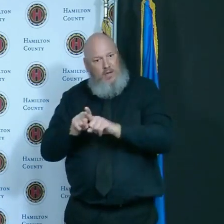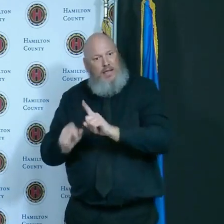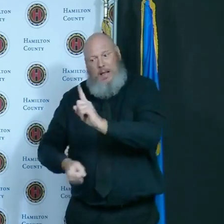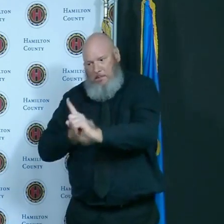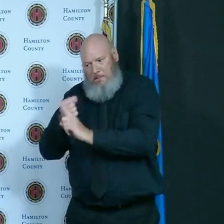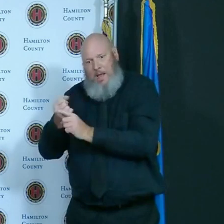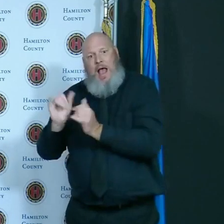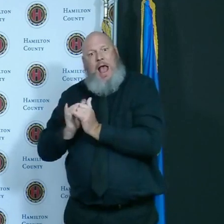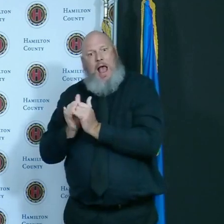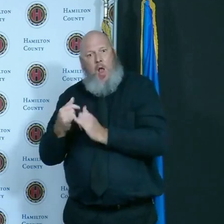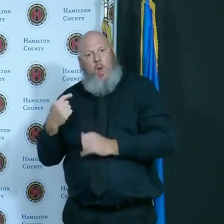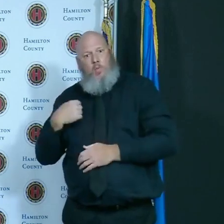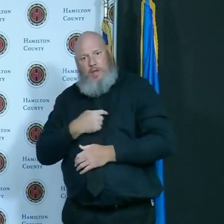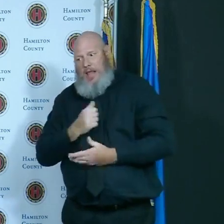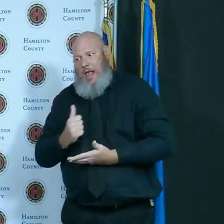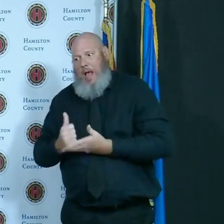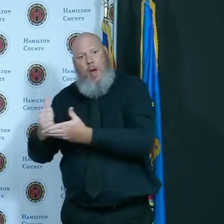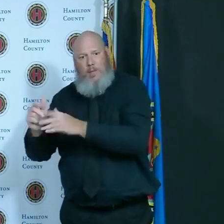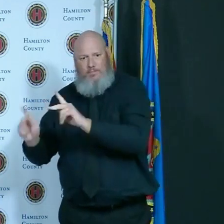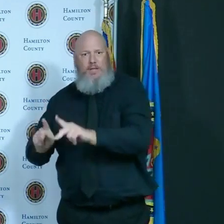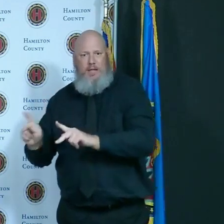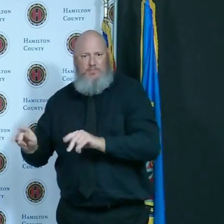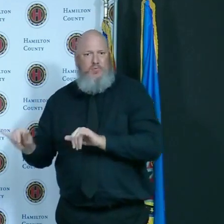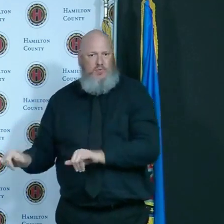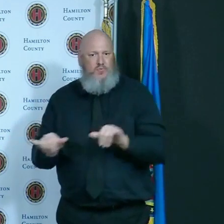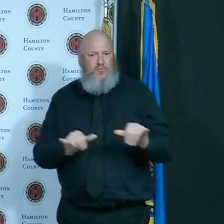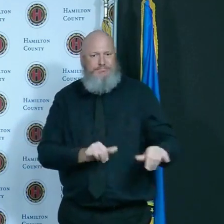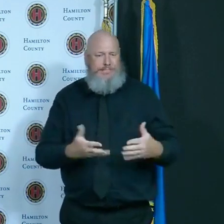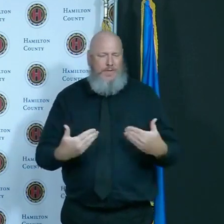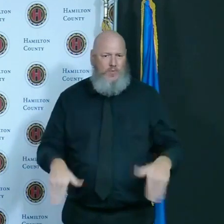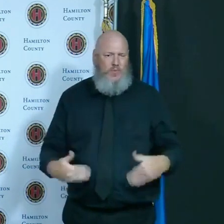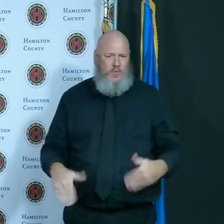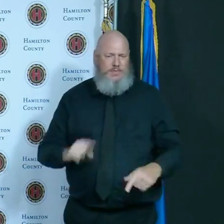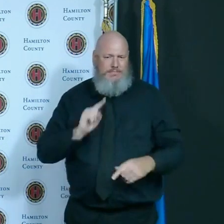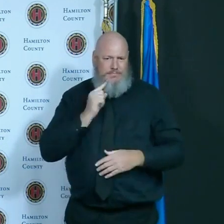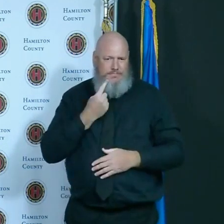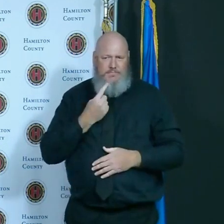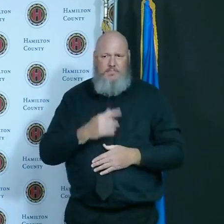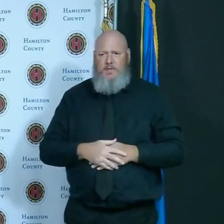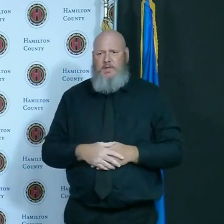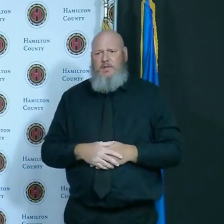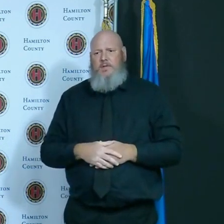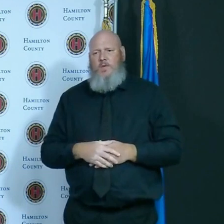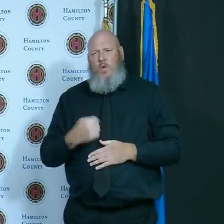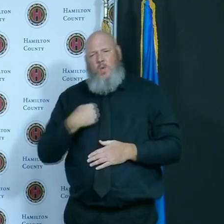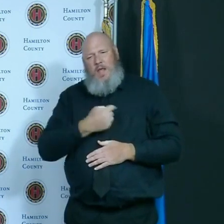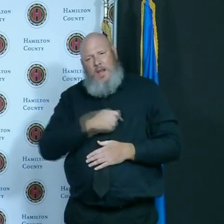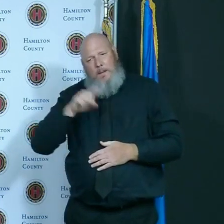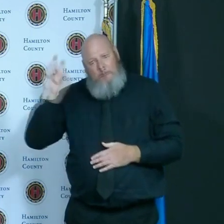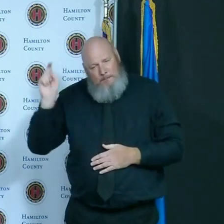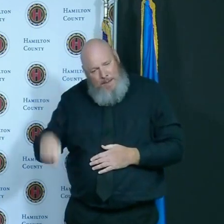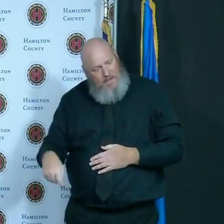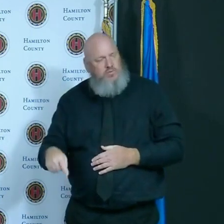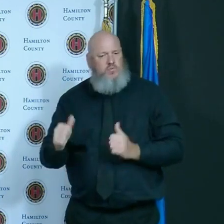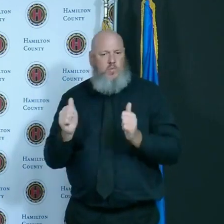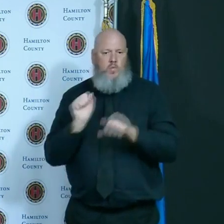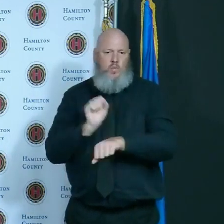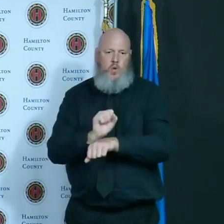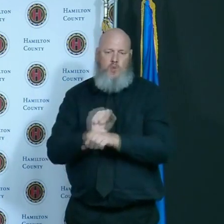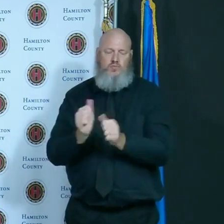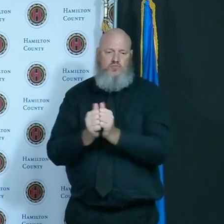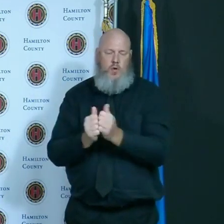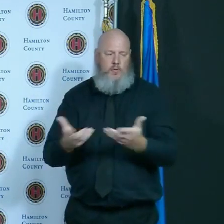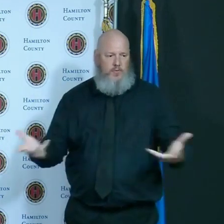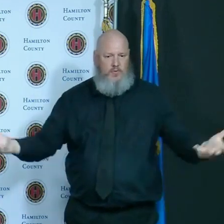we overcome the challenges that we are all facing is working together. And so the examples I've given on how